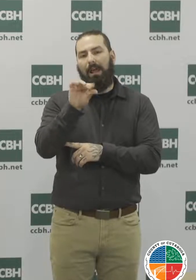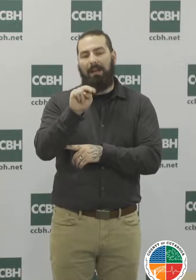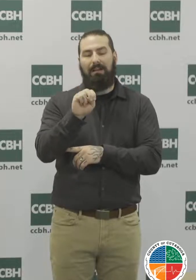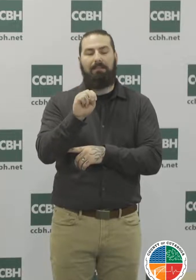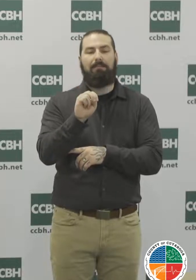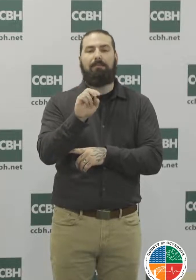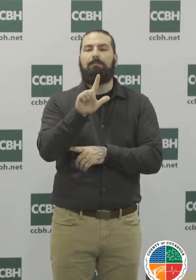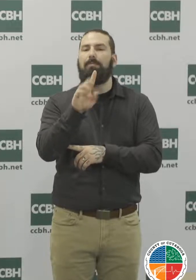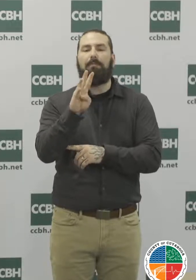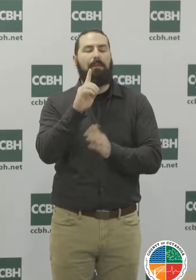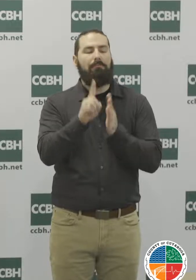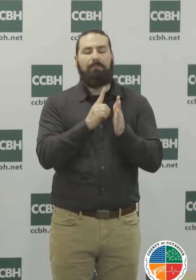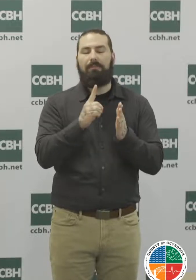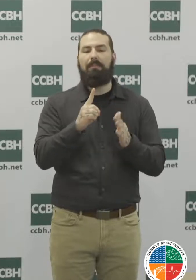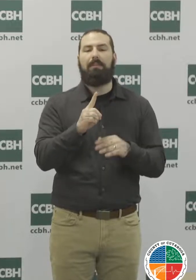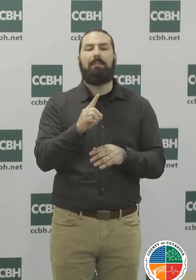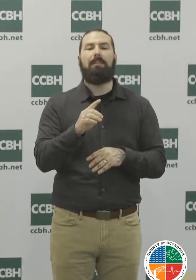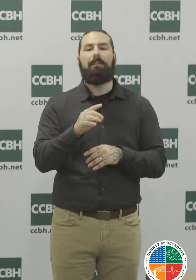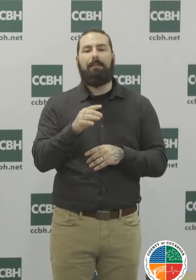County at